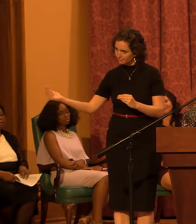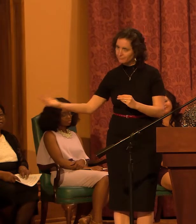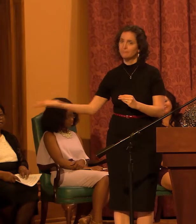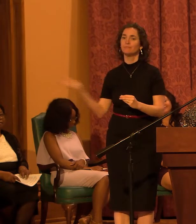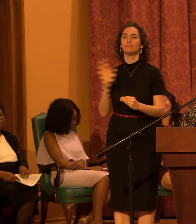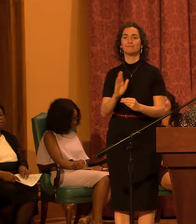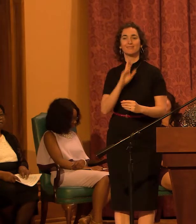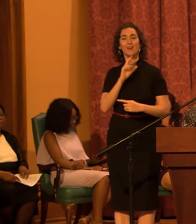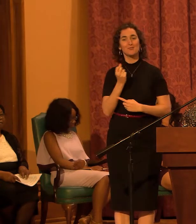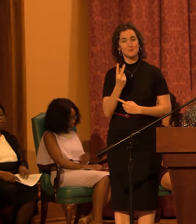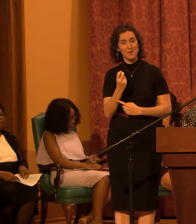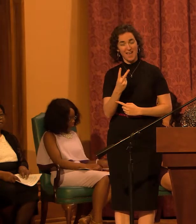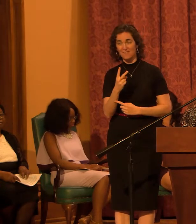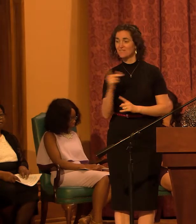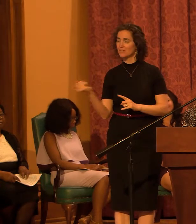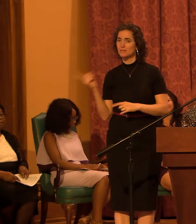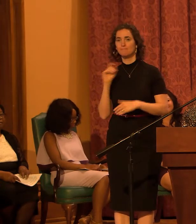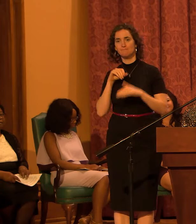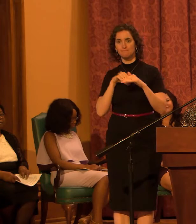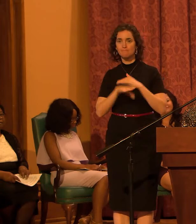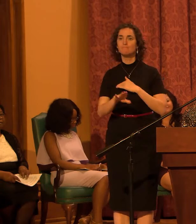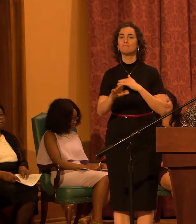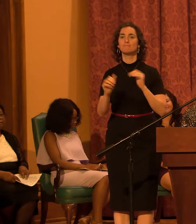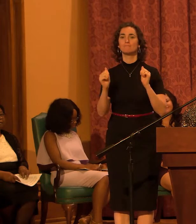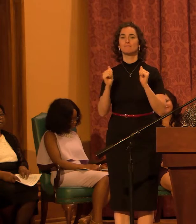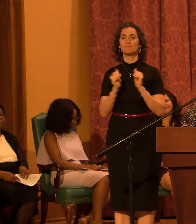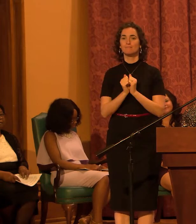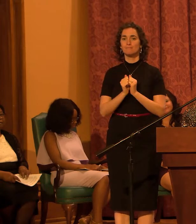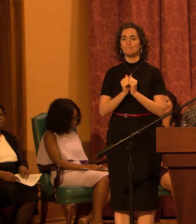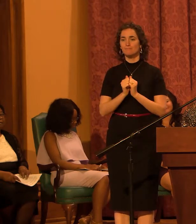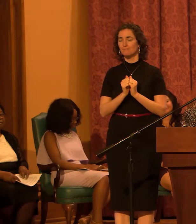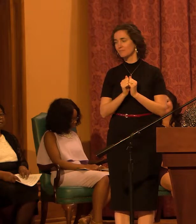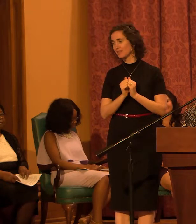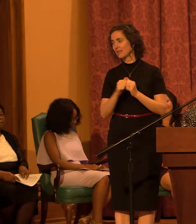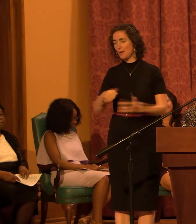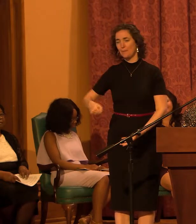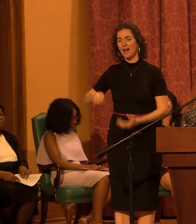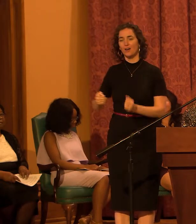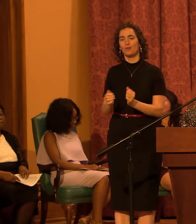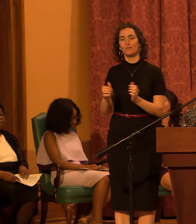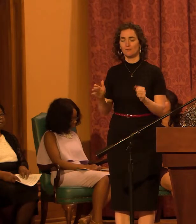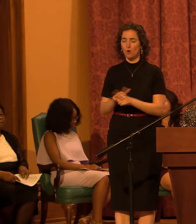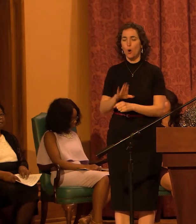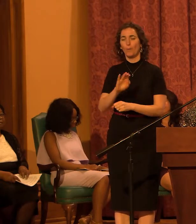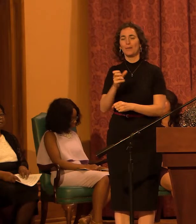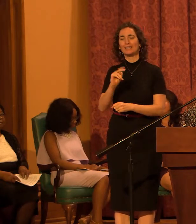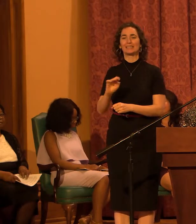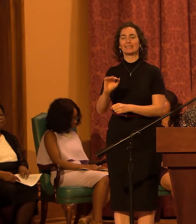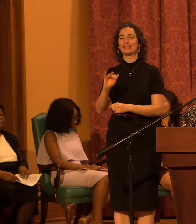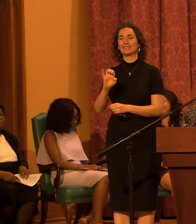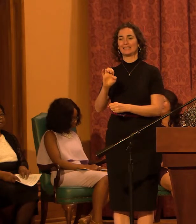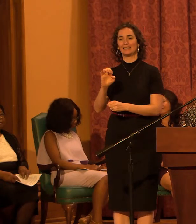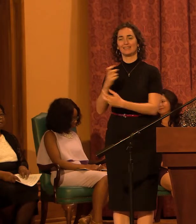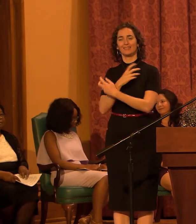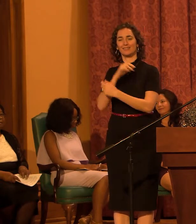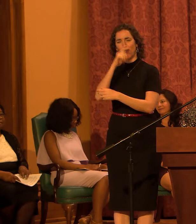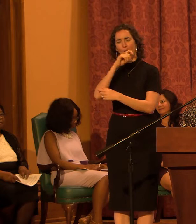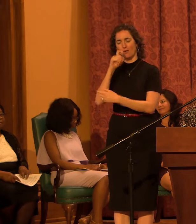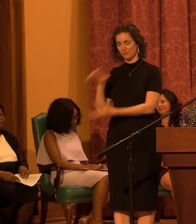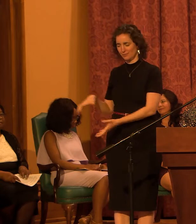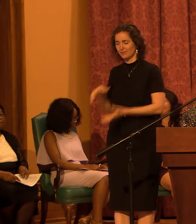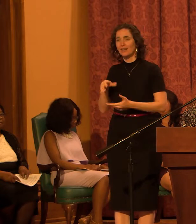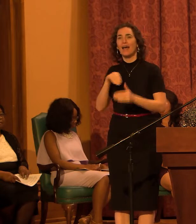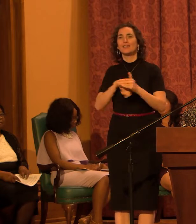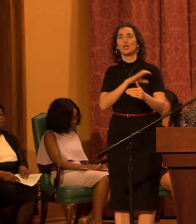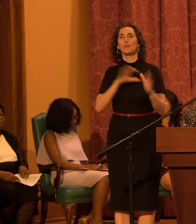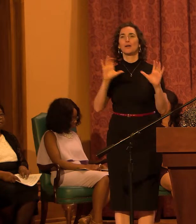so 12-year-old Vivian walked in with a bag full of Beanie Boos and sat at that committee table and testified and told